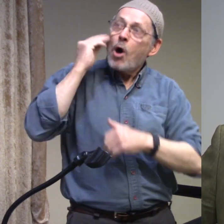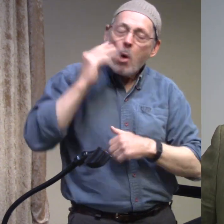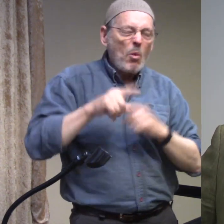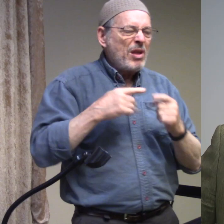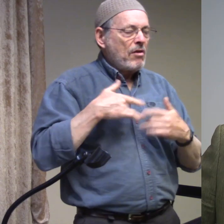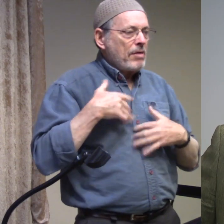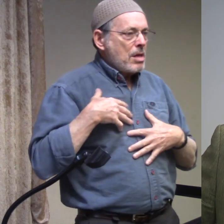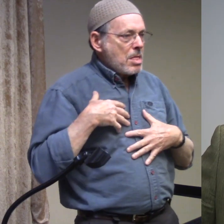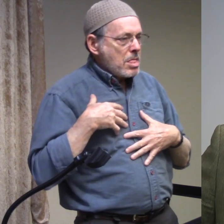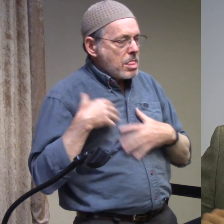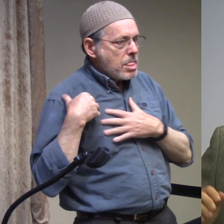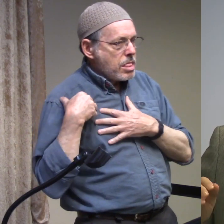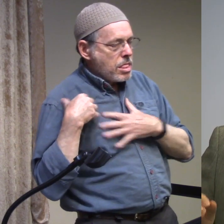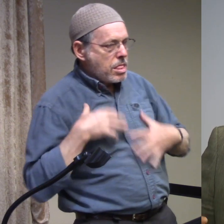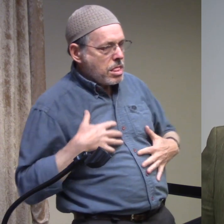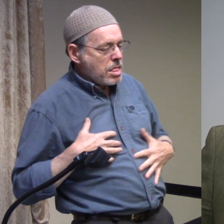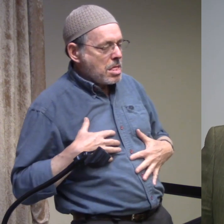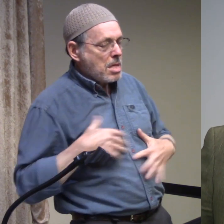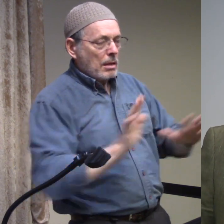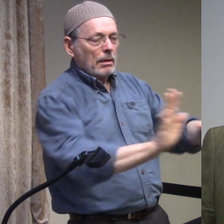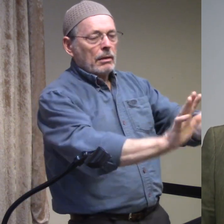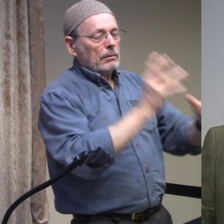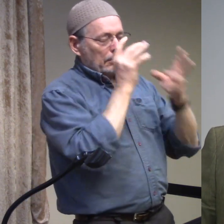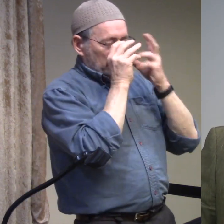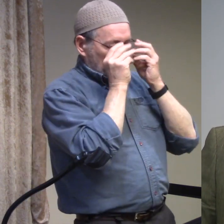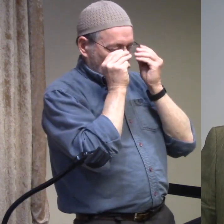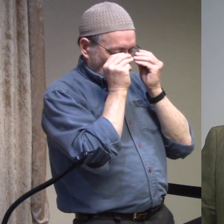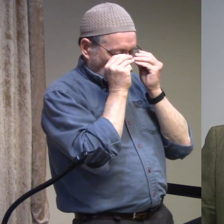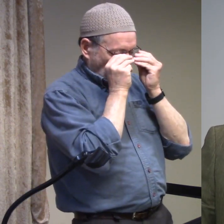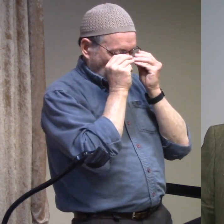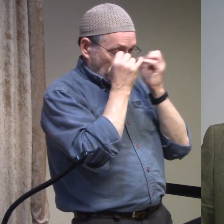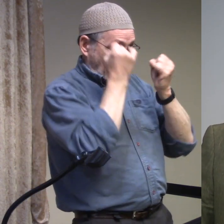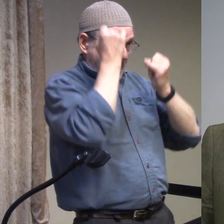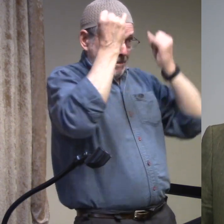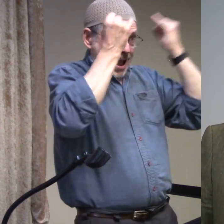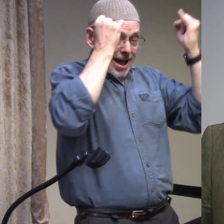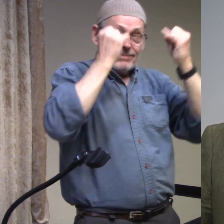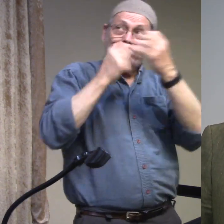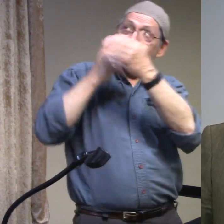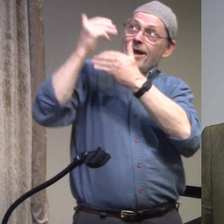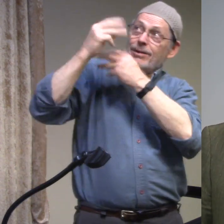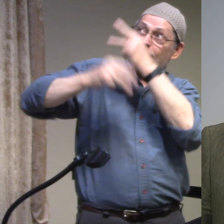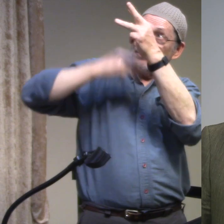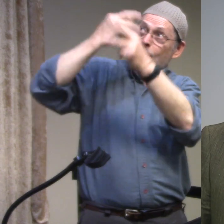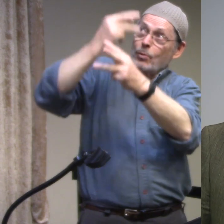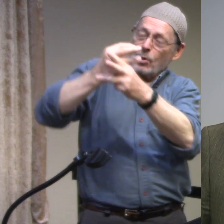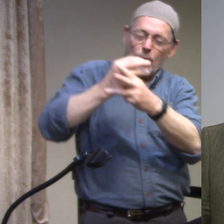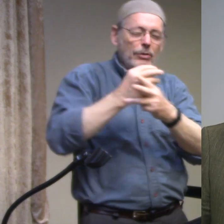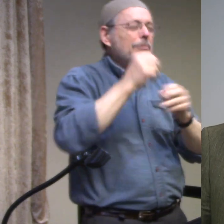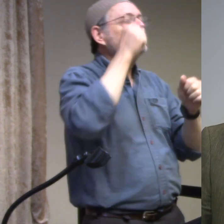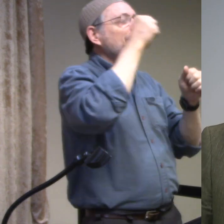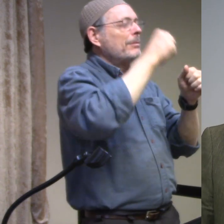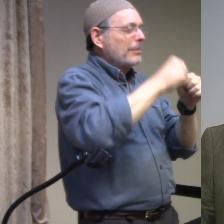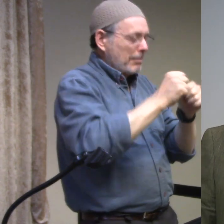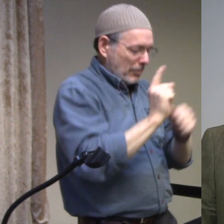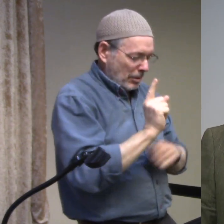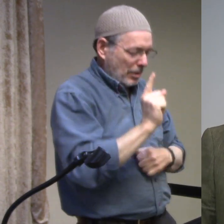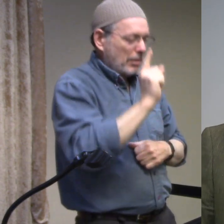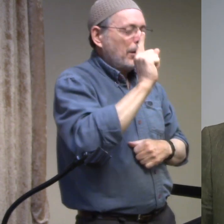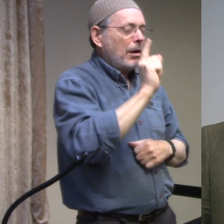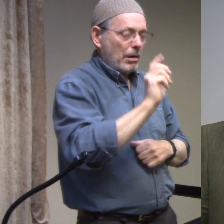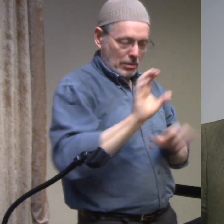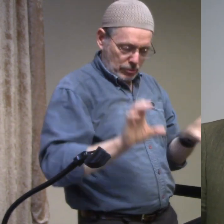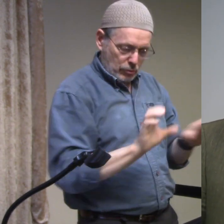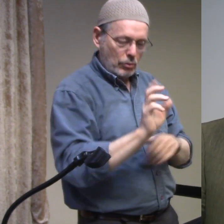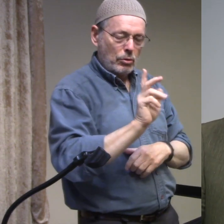heavy, close your eyes and imagine the next world. Close your eyes and do dhikr. Ala bi dhikrillahi tatma'innu